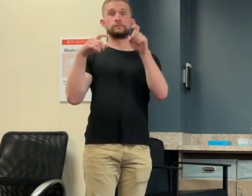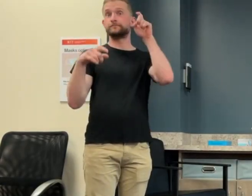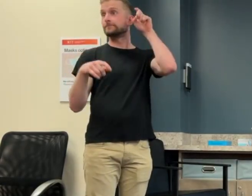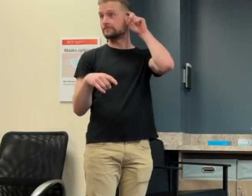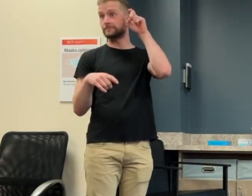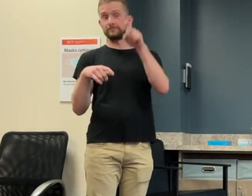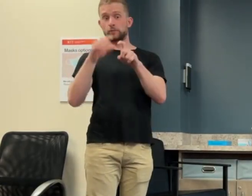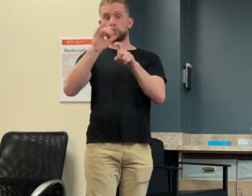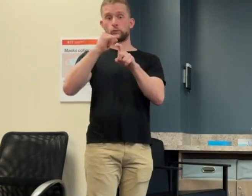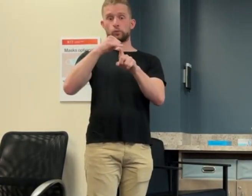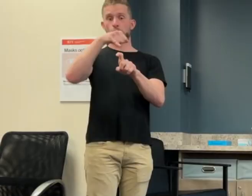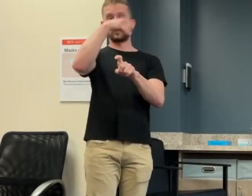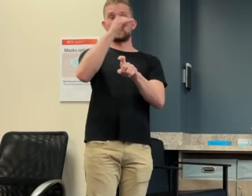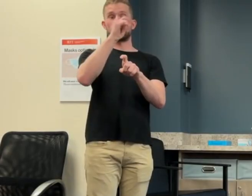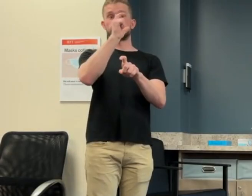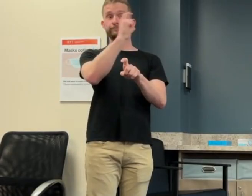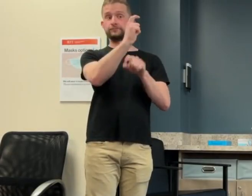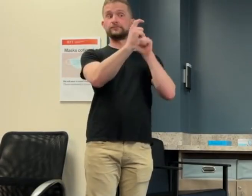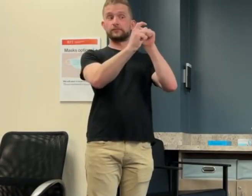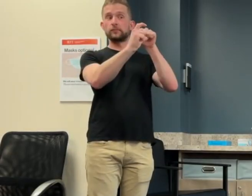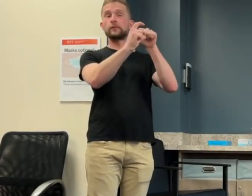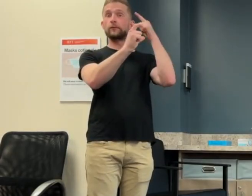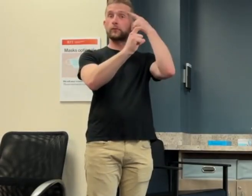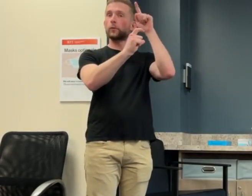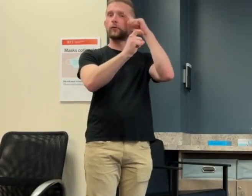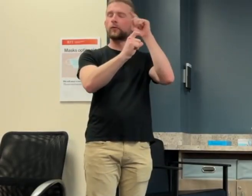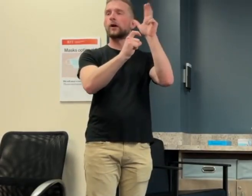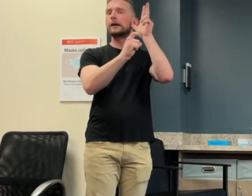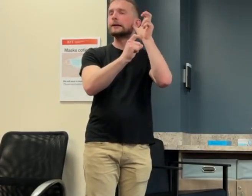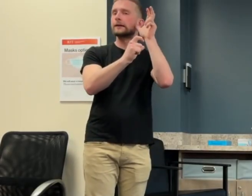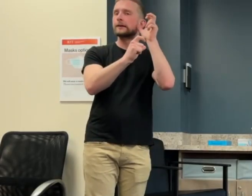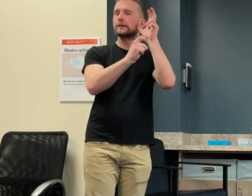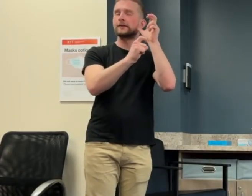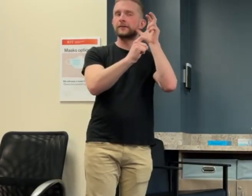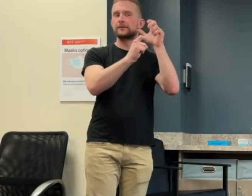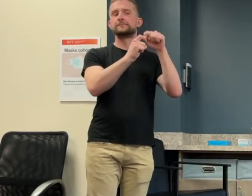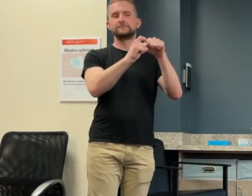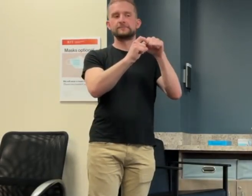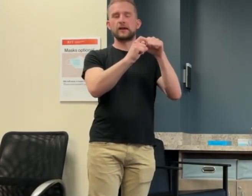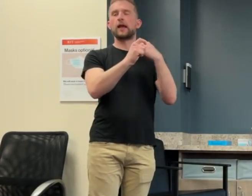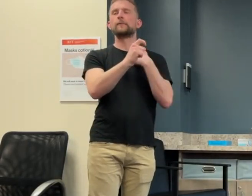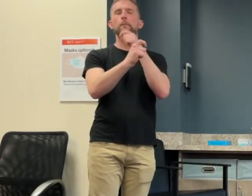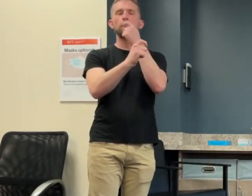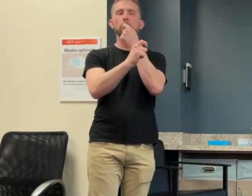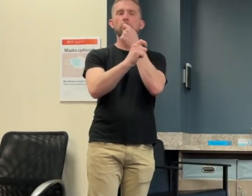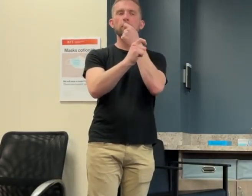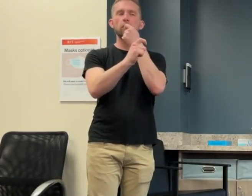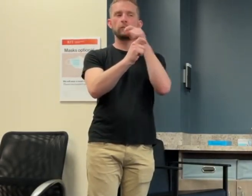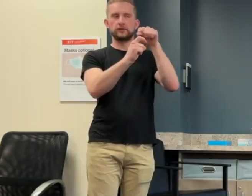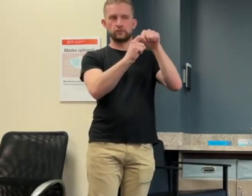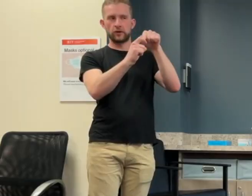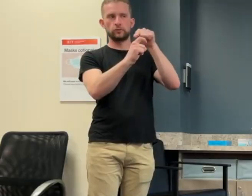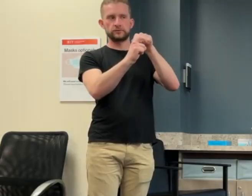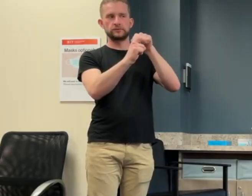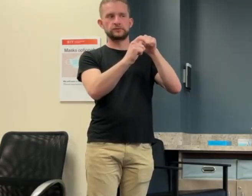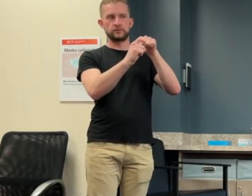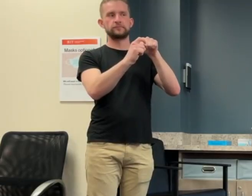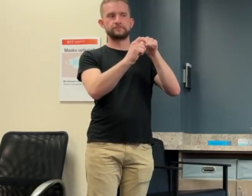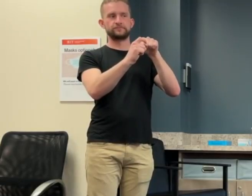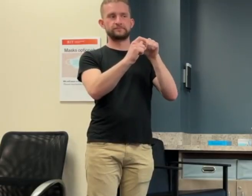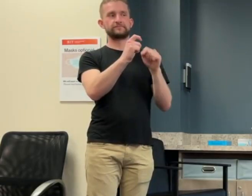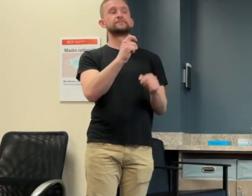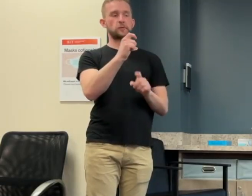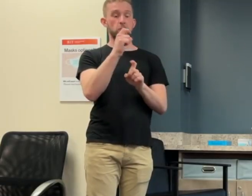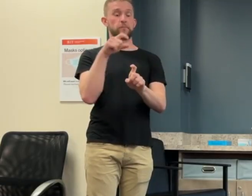all of the signals. There's also microphones sitting on this part. So this is where the sound is being